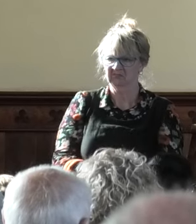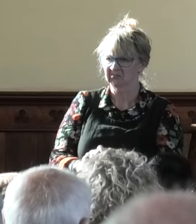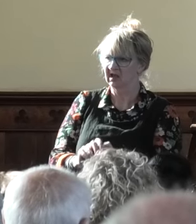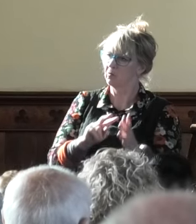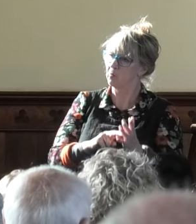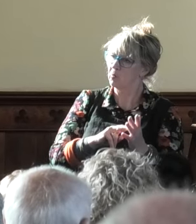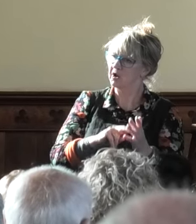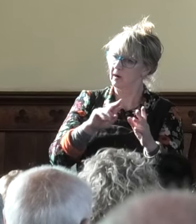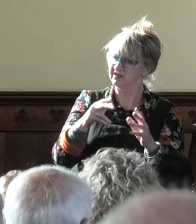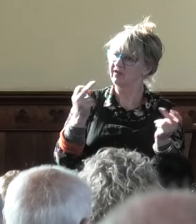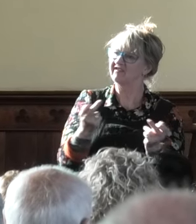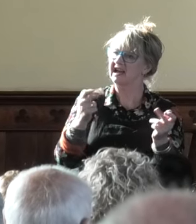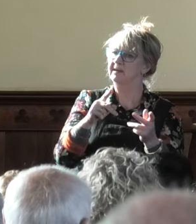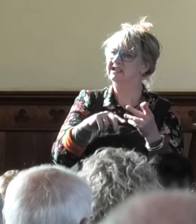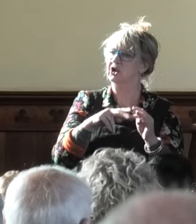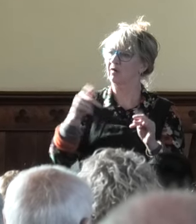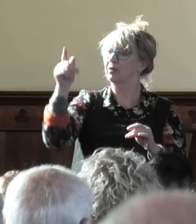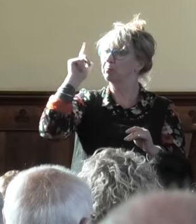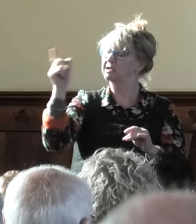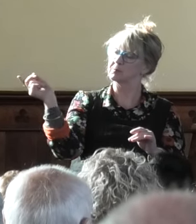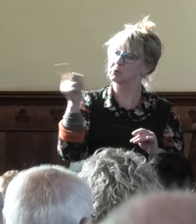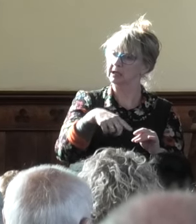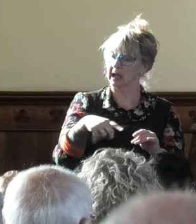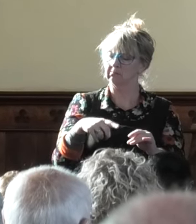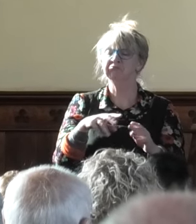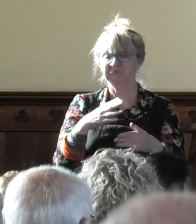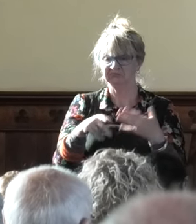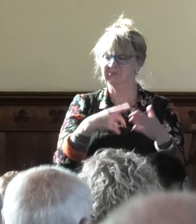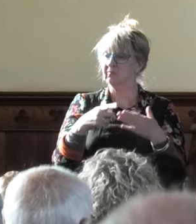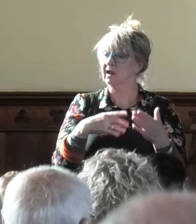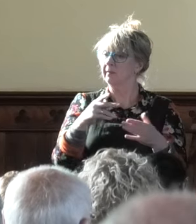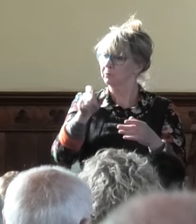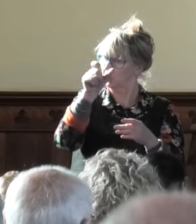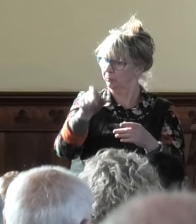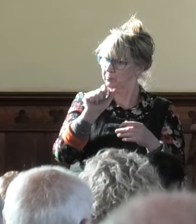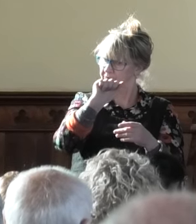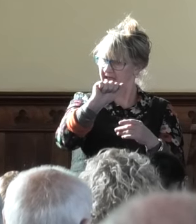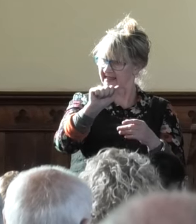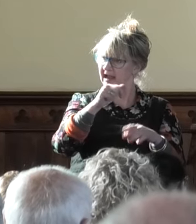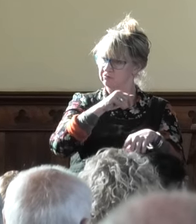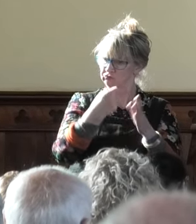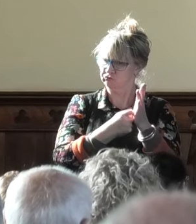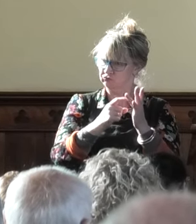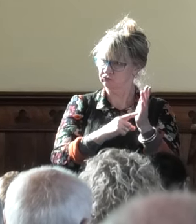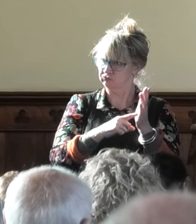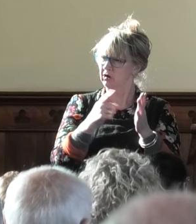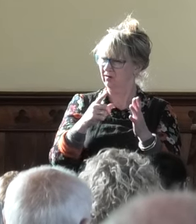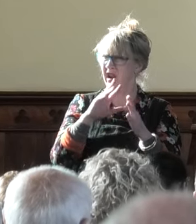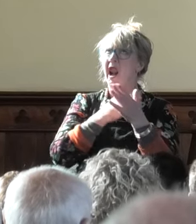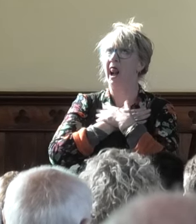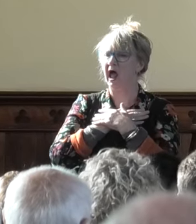we waited for the availability of the incumbent principal. The person who was in the role at the time was keen on